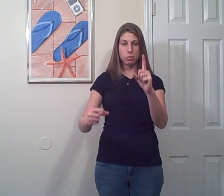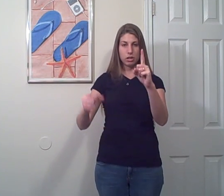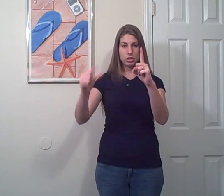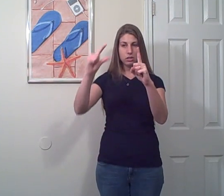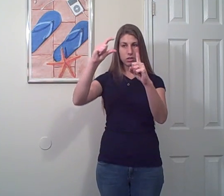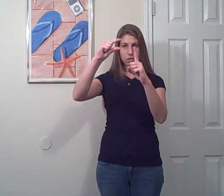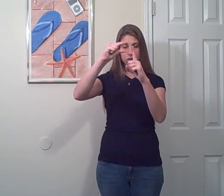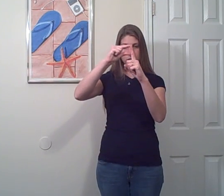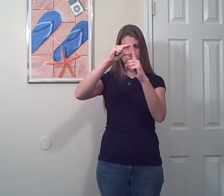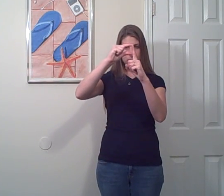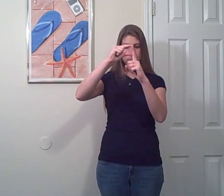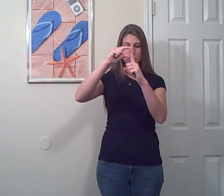word